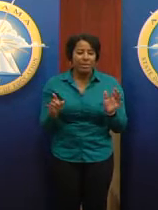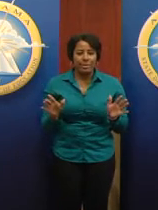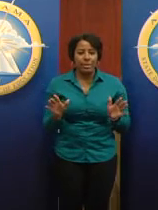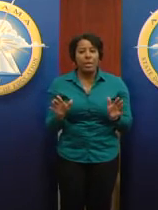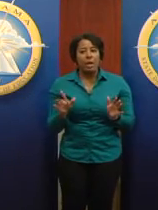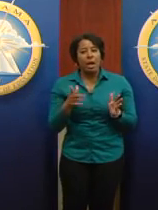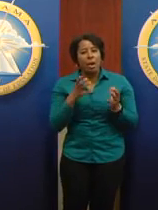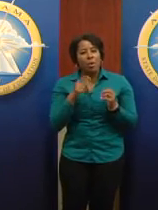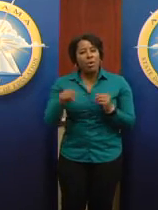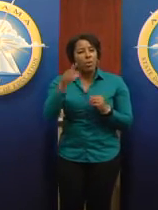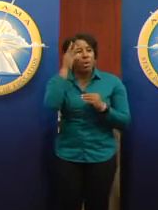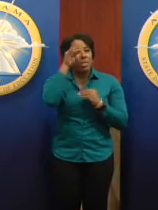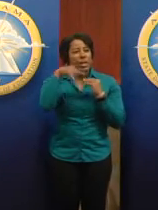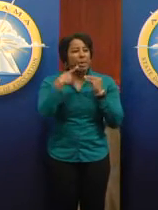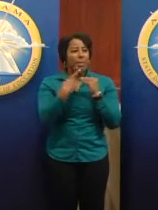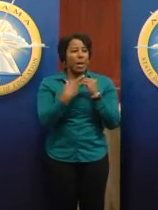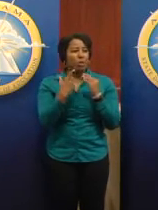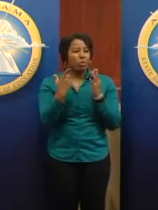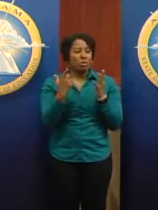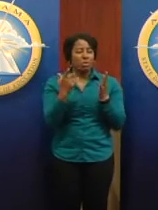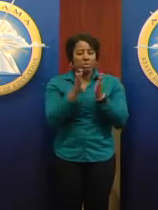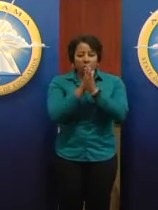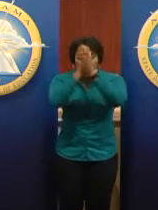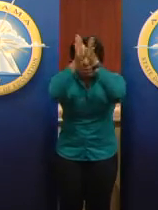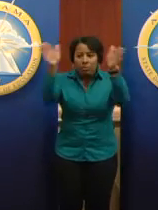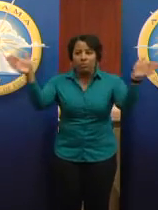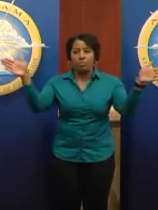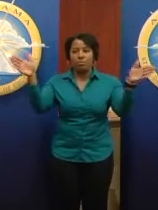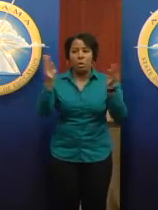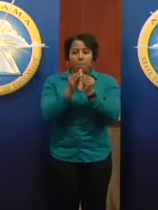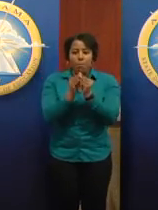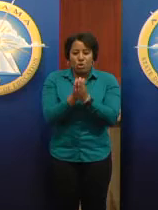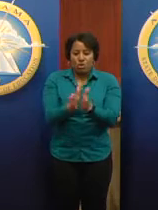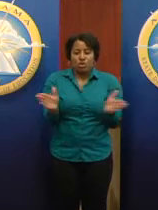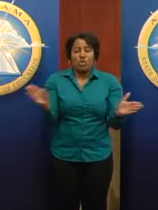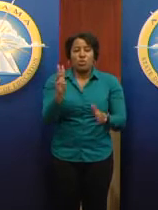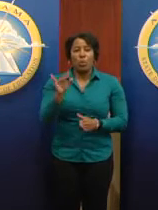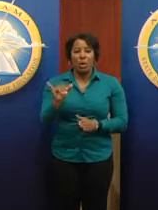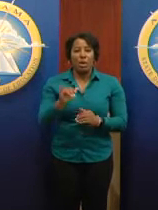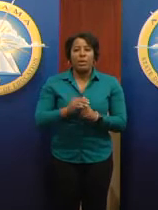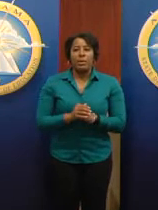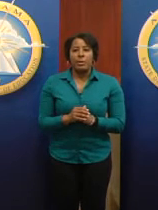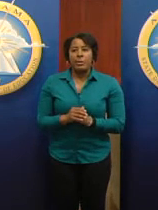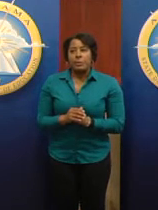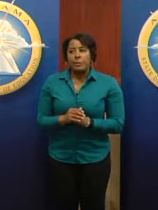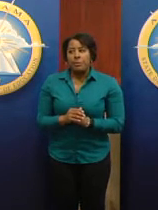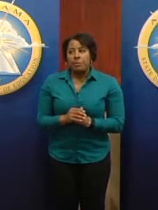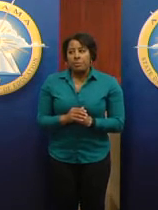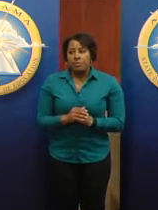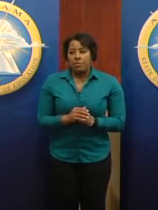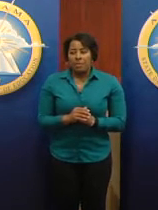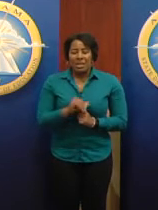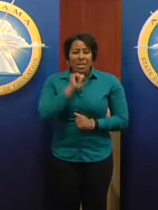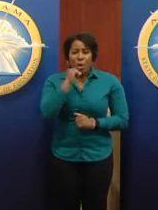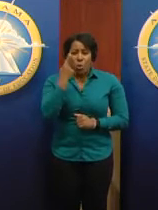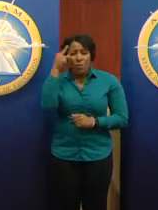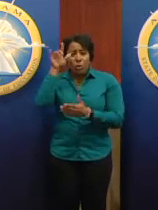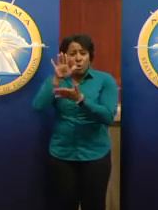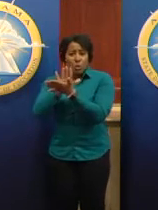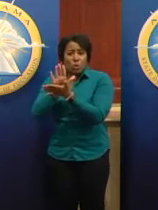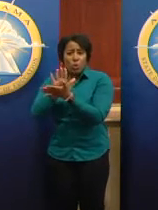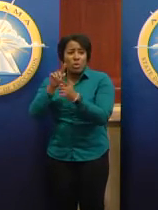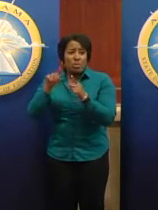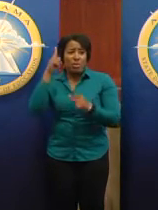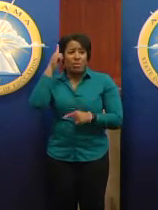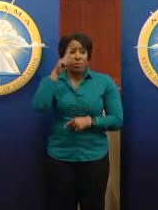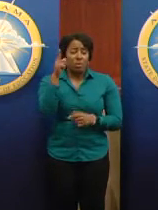and think about things in a less binary way, in a more general way. And this applies not only to schools, but really to